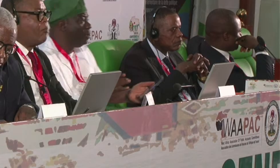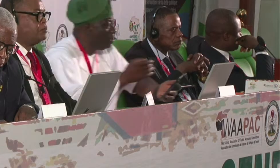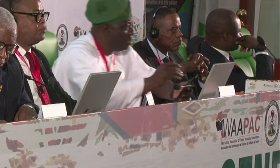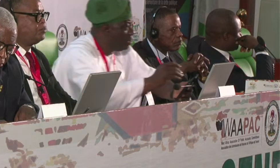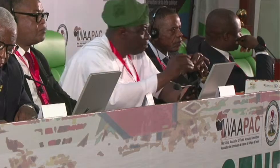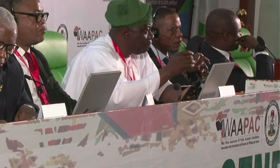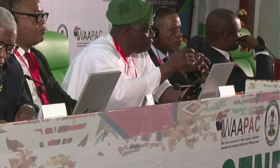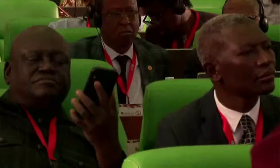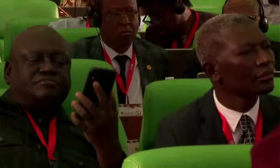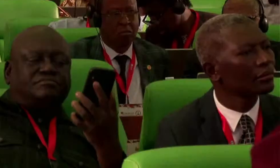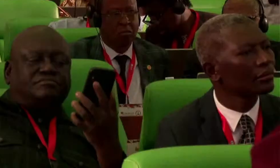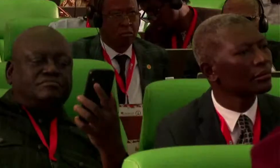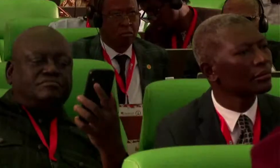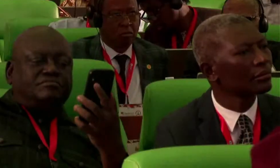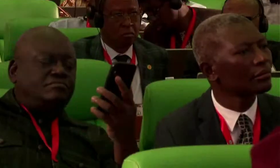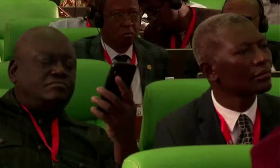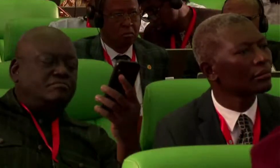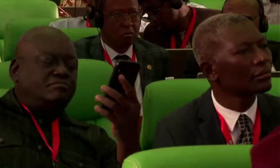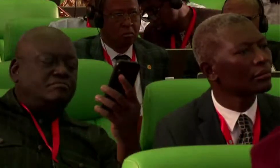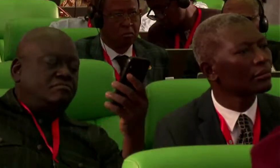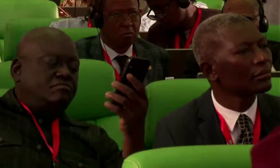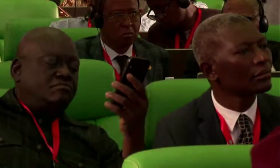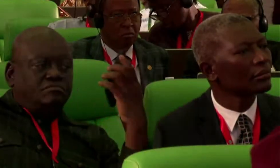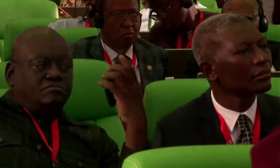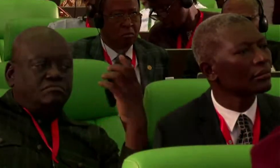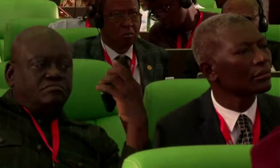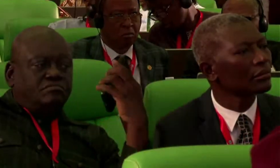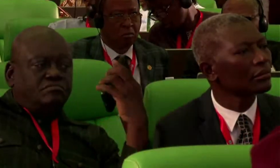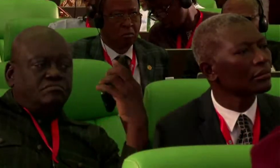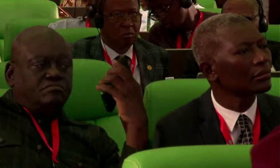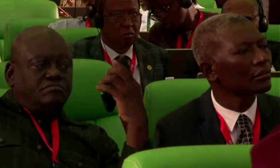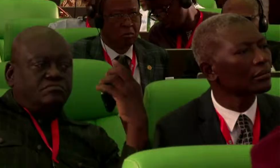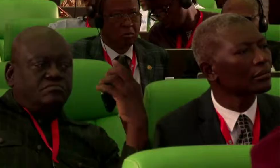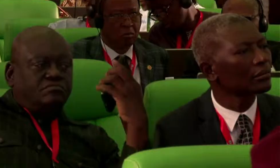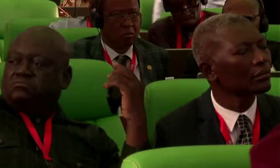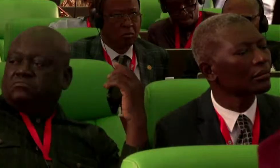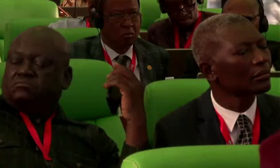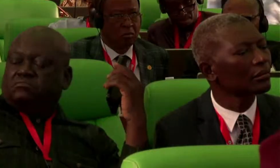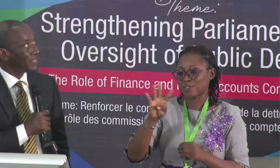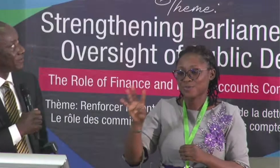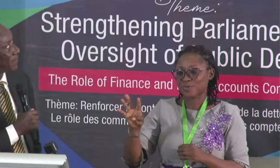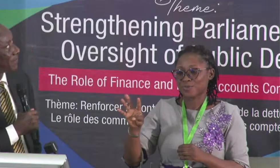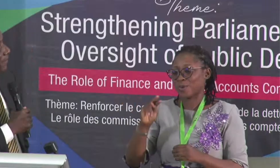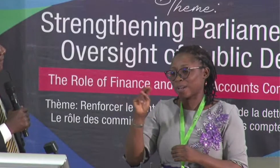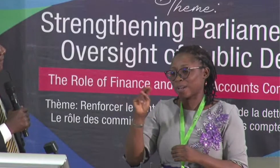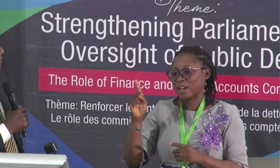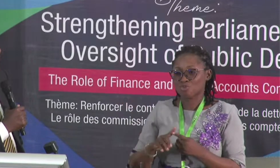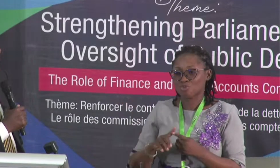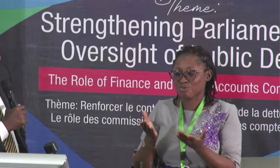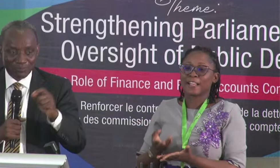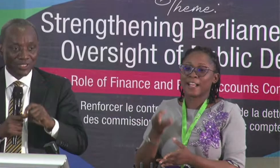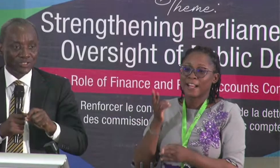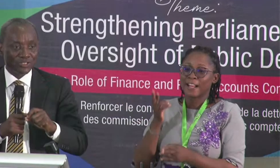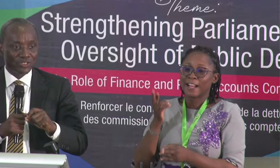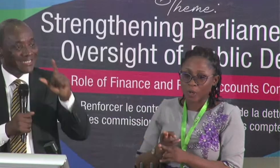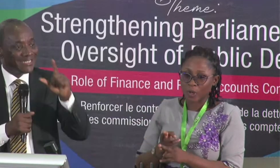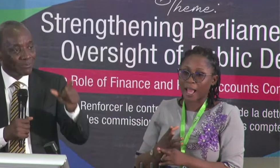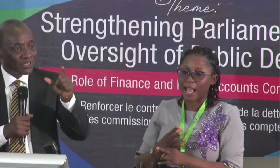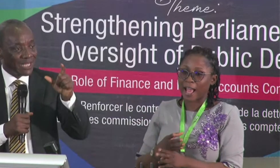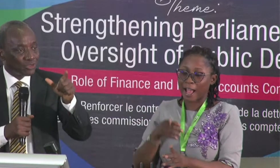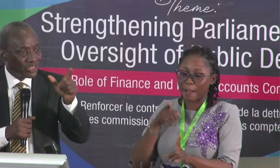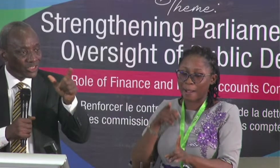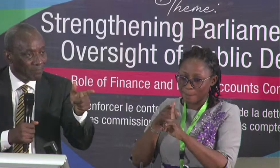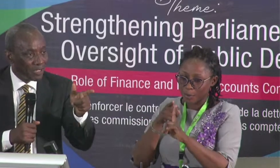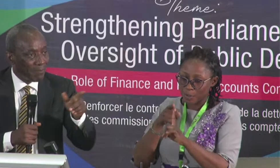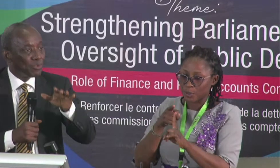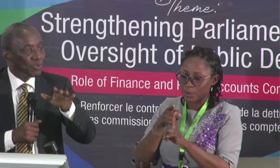100 naira we earn, we borrow extra 44 naira to service. So, debt